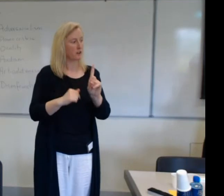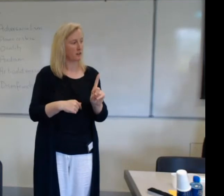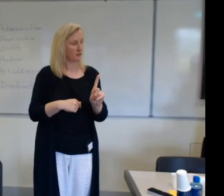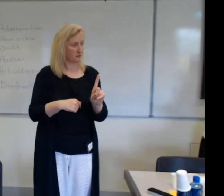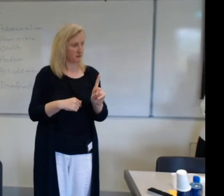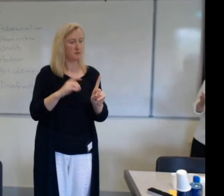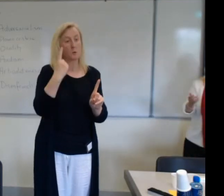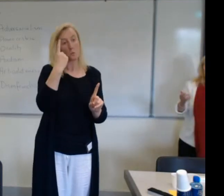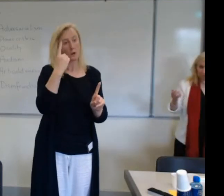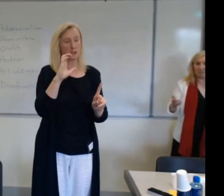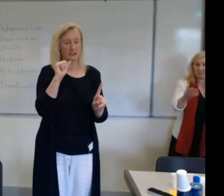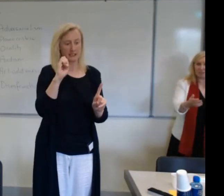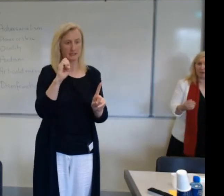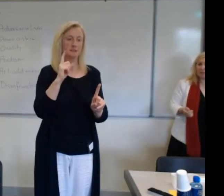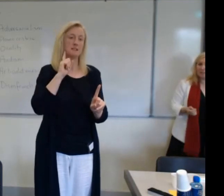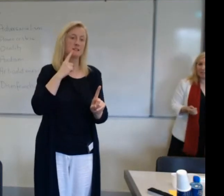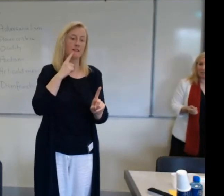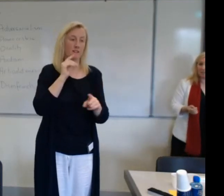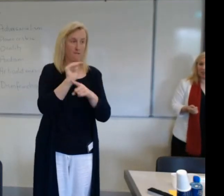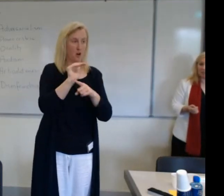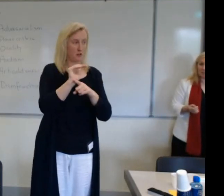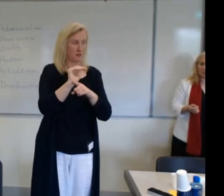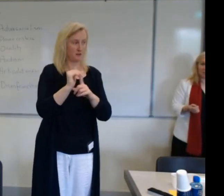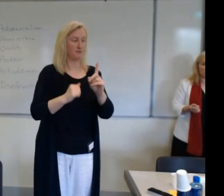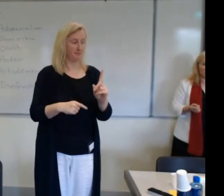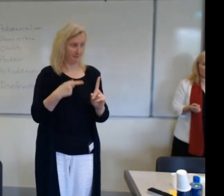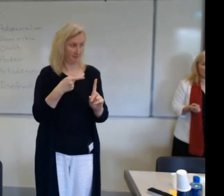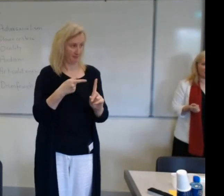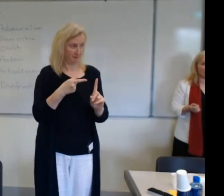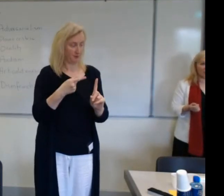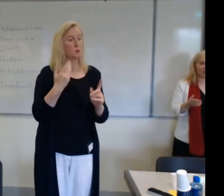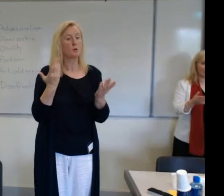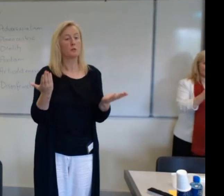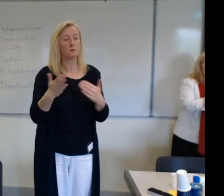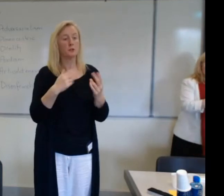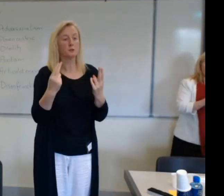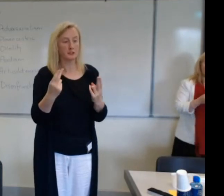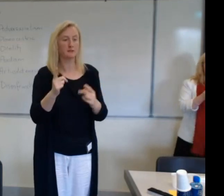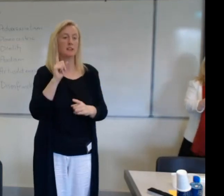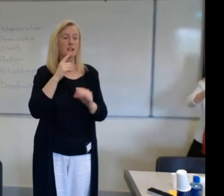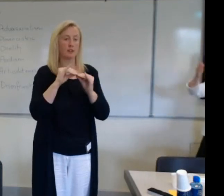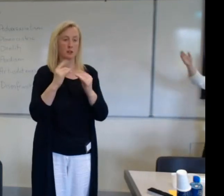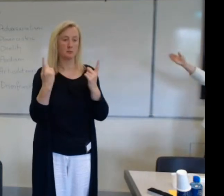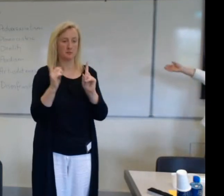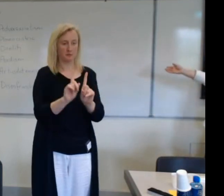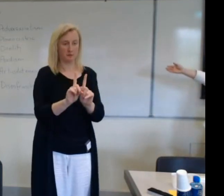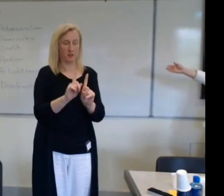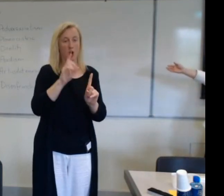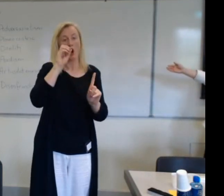case where there was a foreign deaf person involved, and so then you need to have a deaf interpreter or find an interpreter from that person's